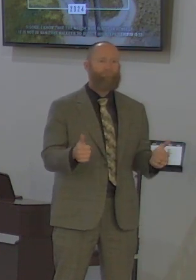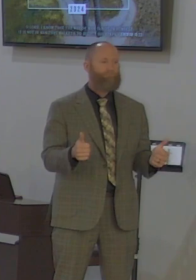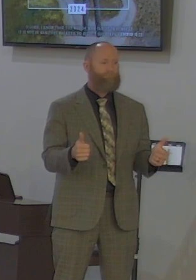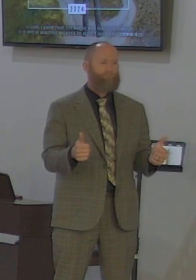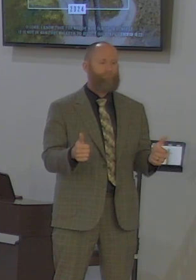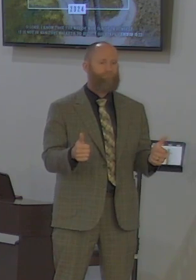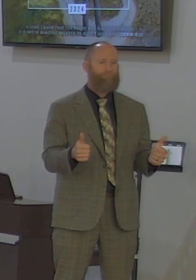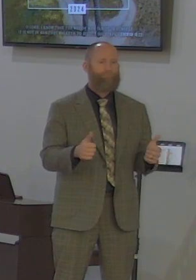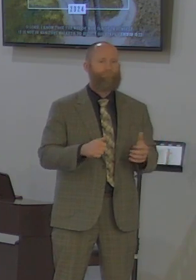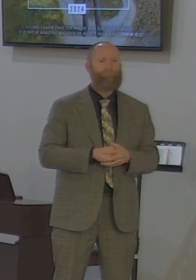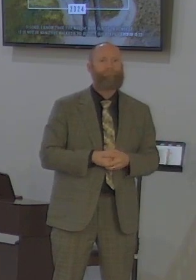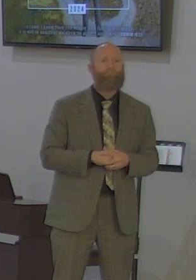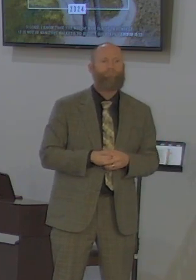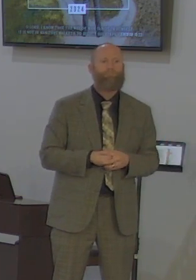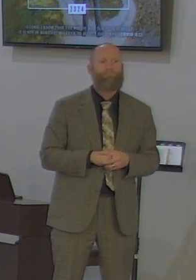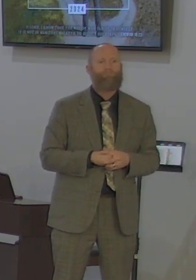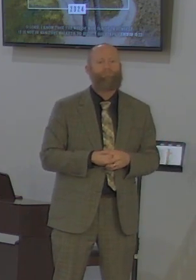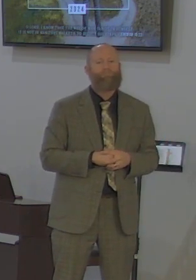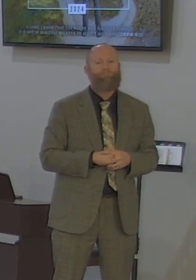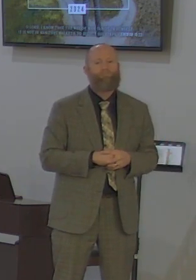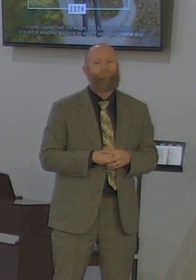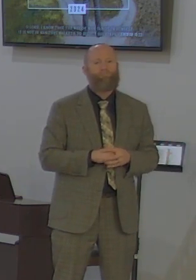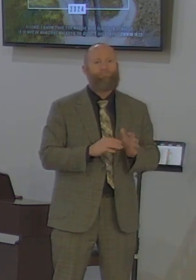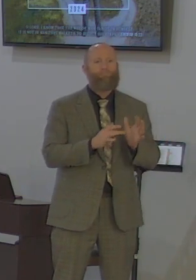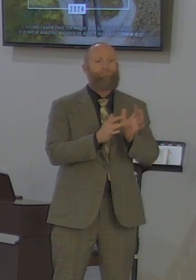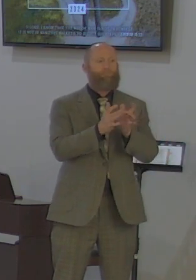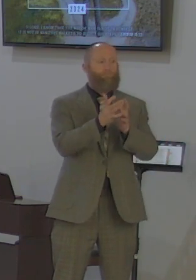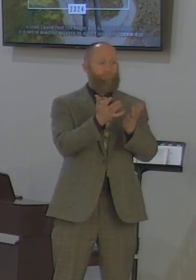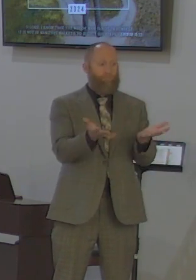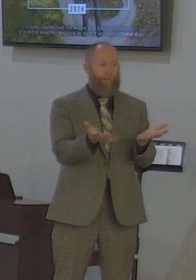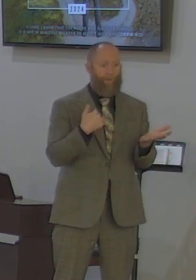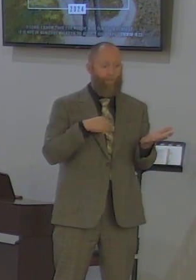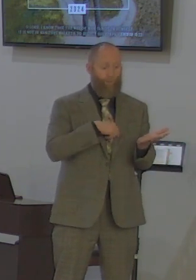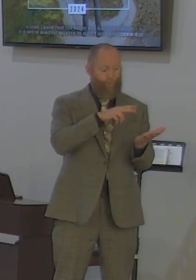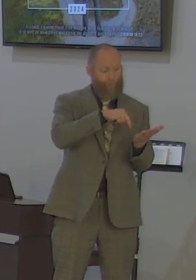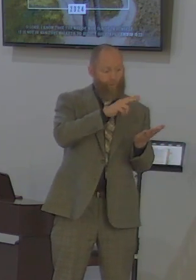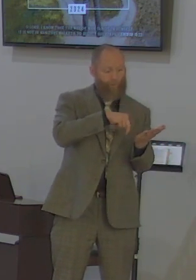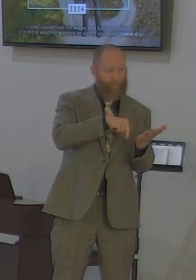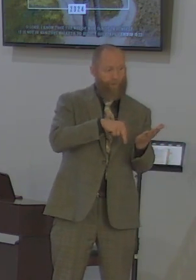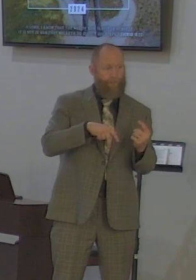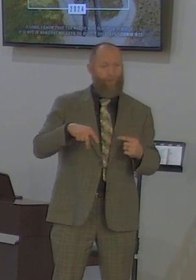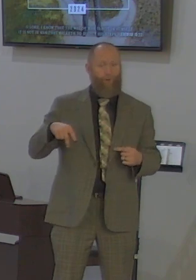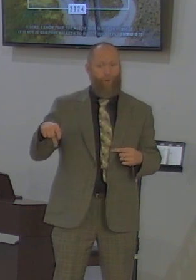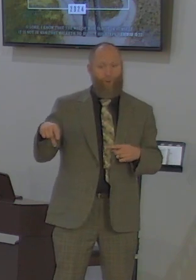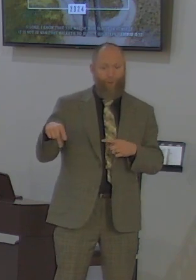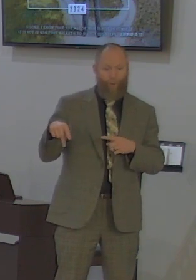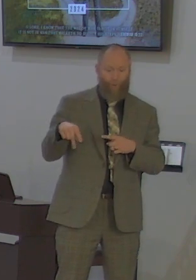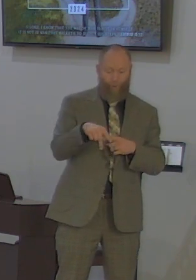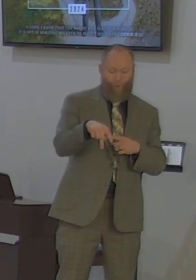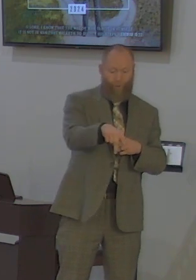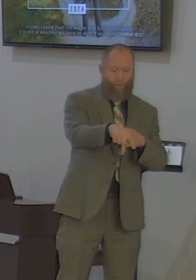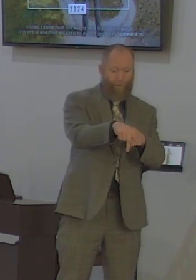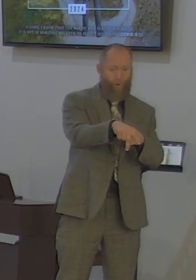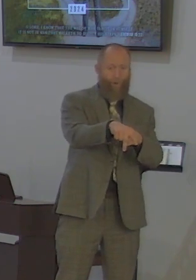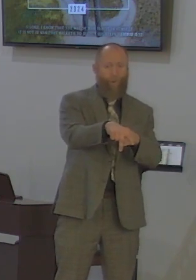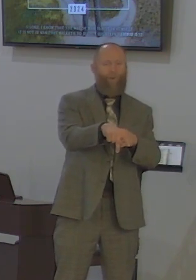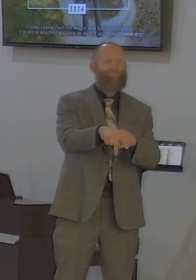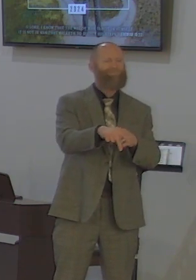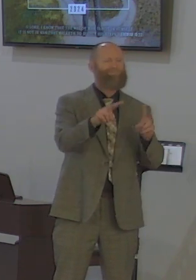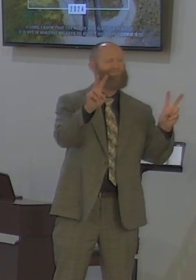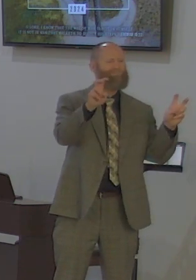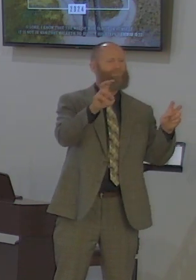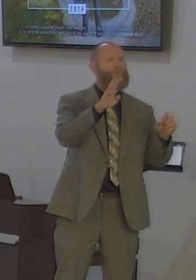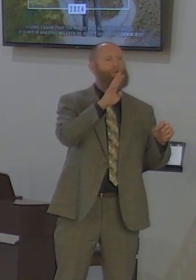And this text that we read is Paul describing his journey to contentment, how